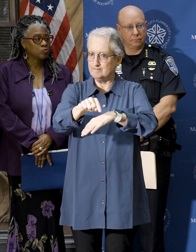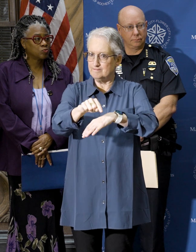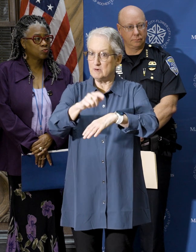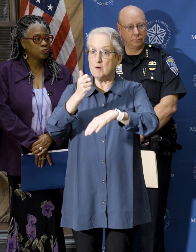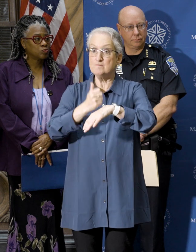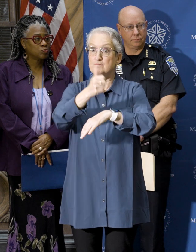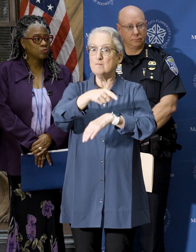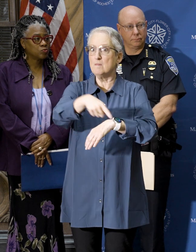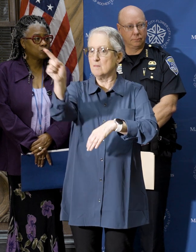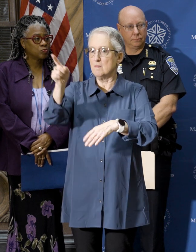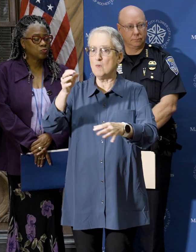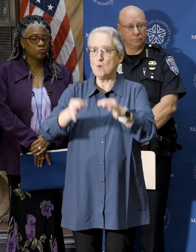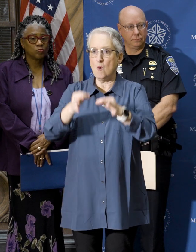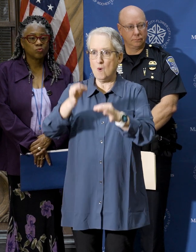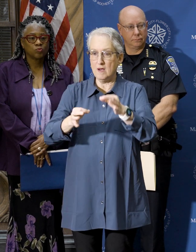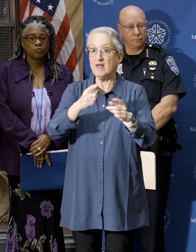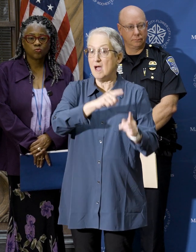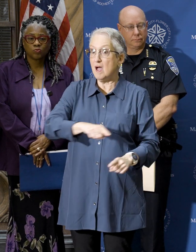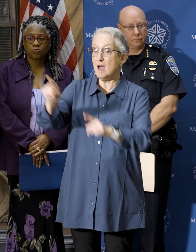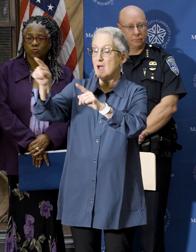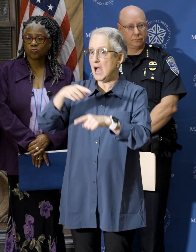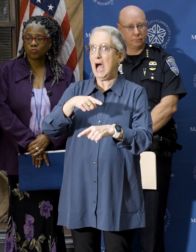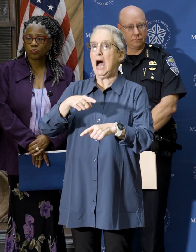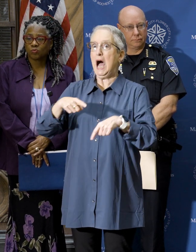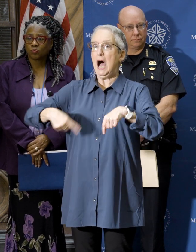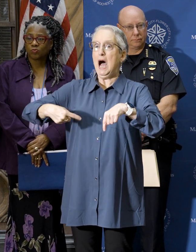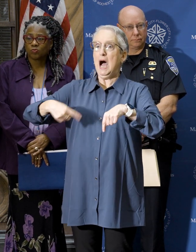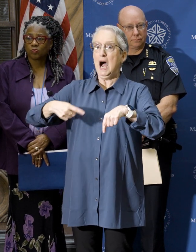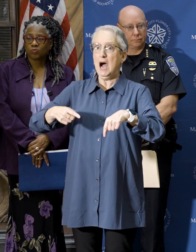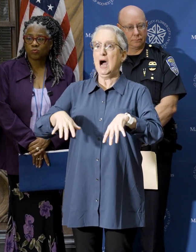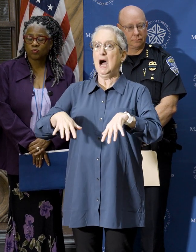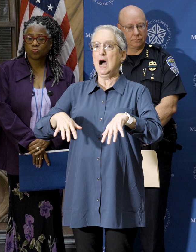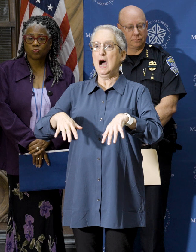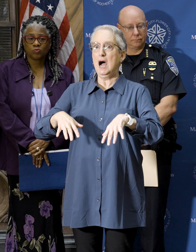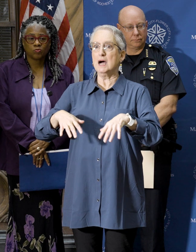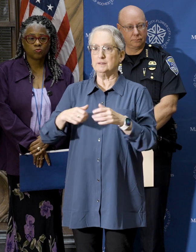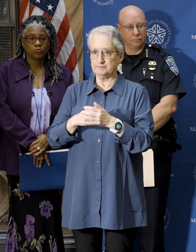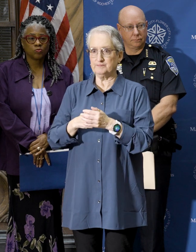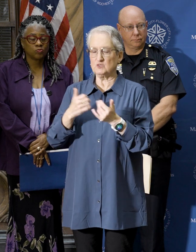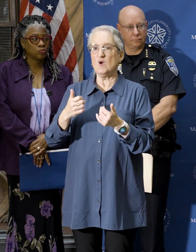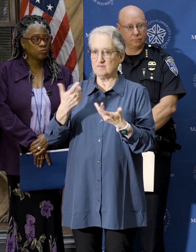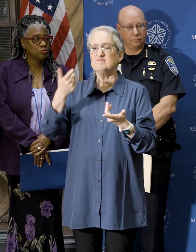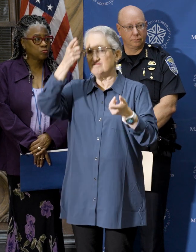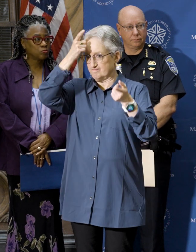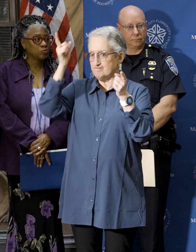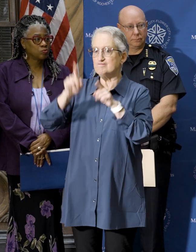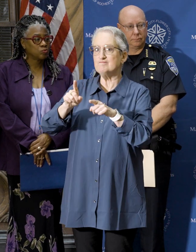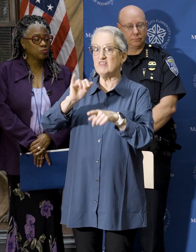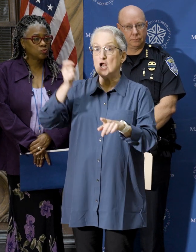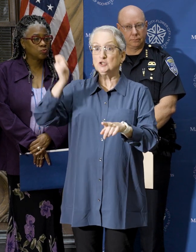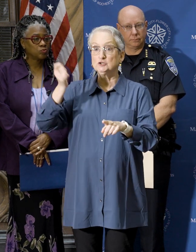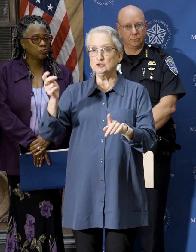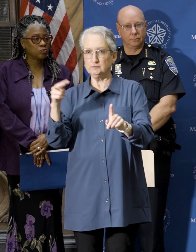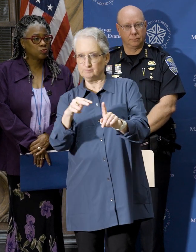as we got into court with them, that they didn't have a chance. So they agreed to a consent judgment, which will be overseen by the judge, which